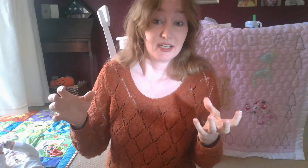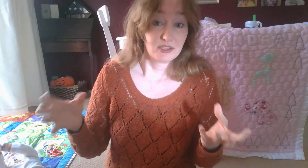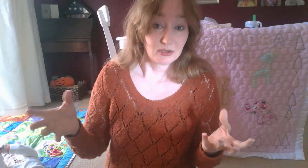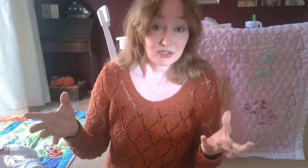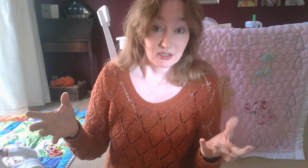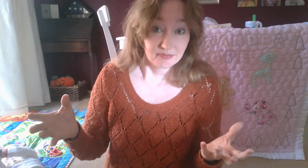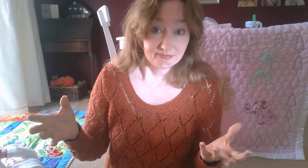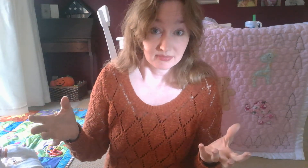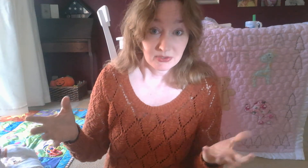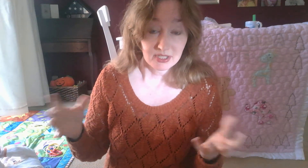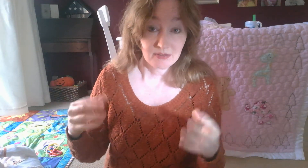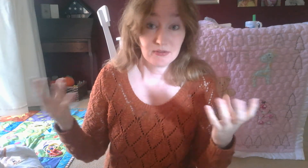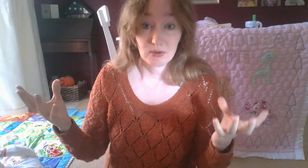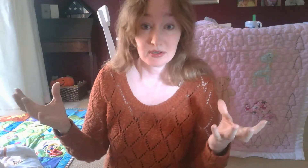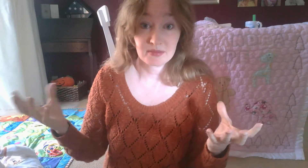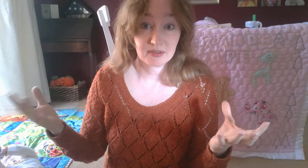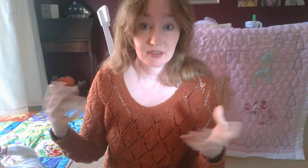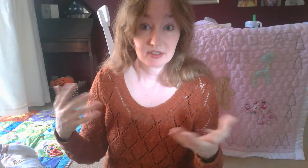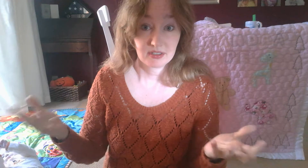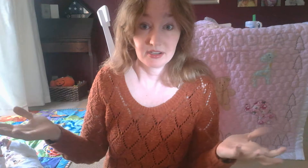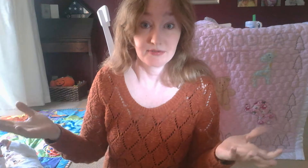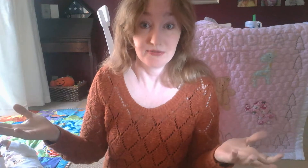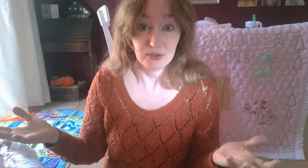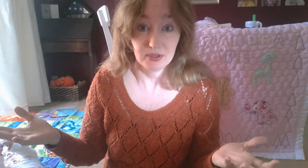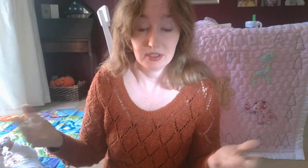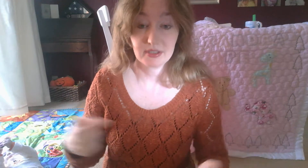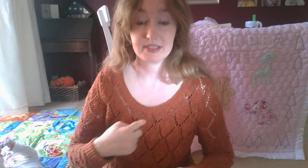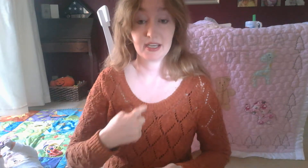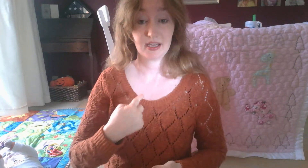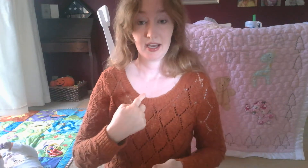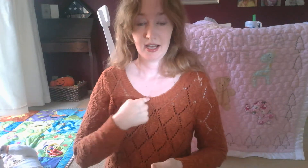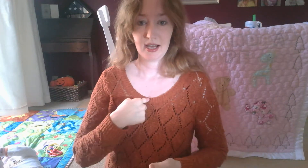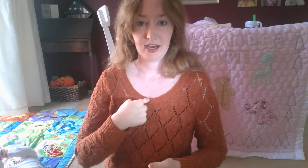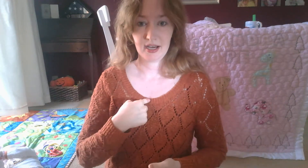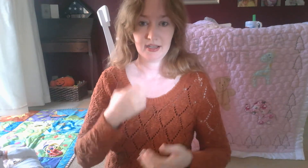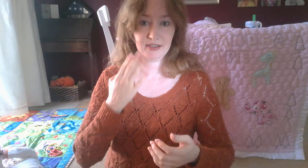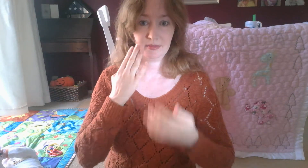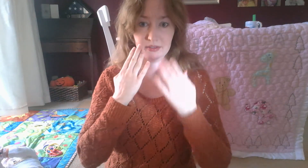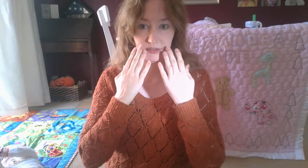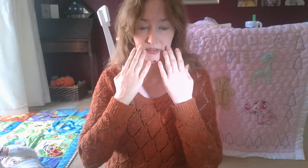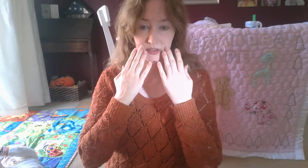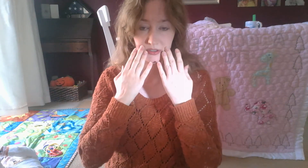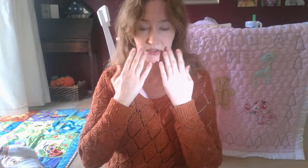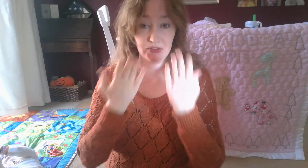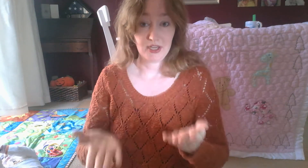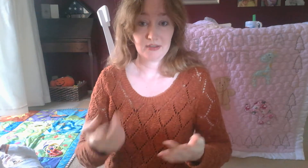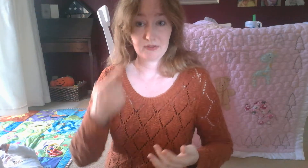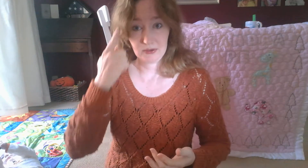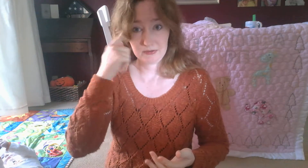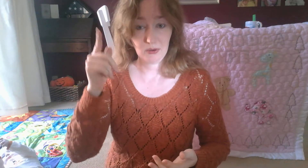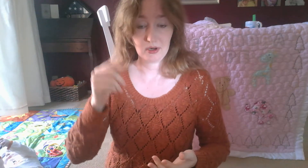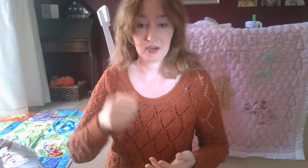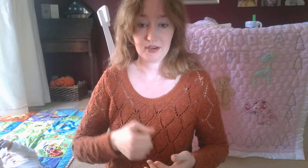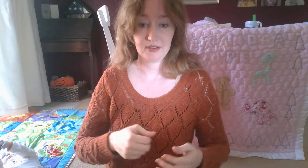that jokester who's thankful for some kind of food. You could say, "I'm thankful for